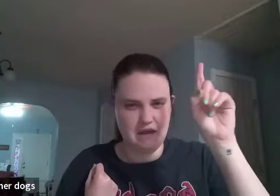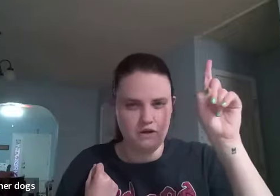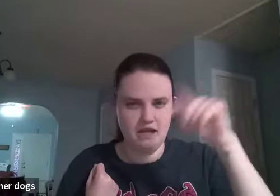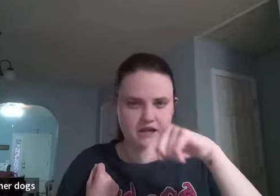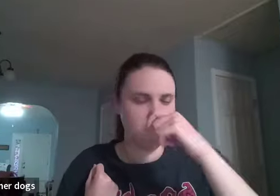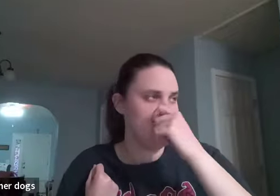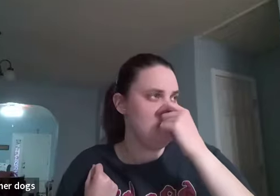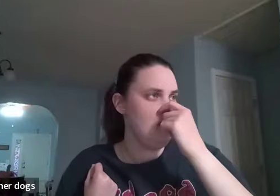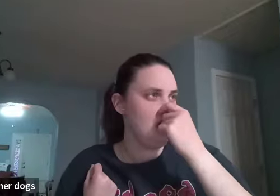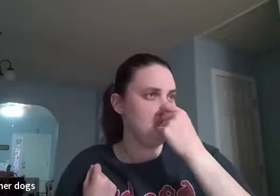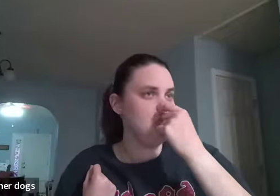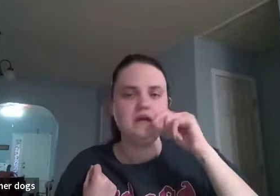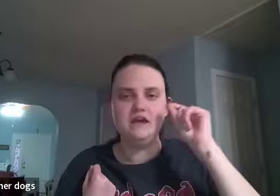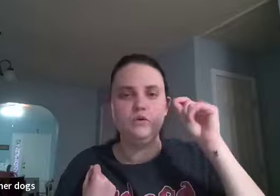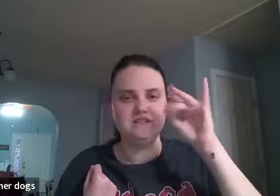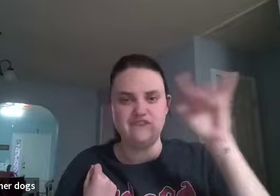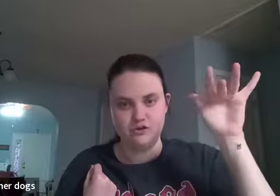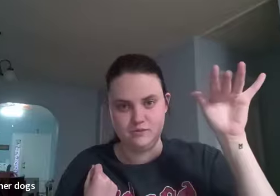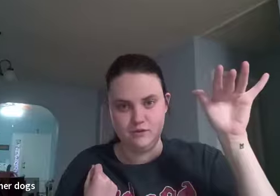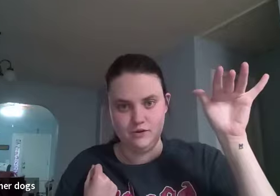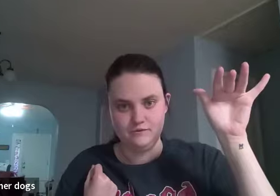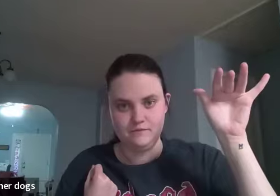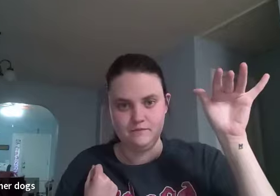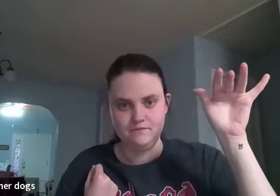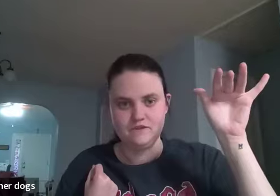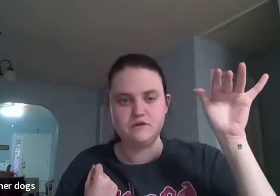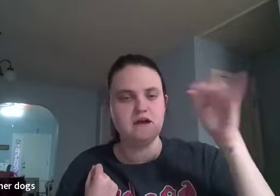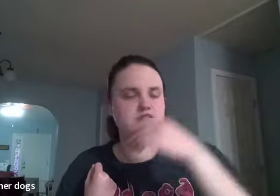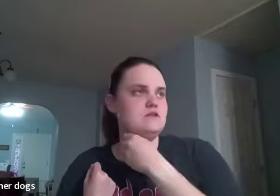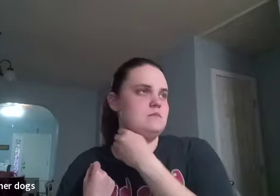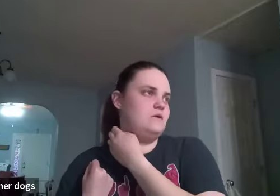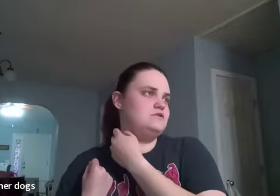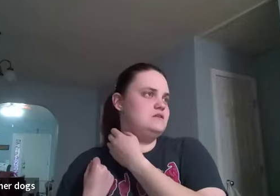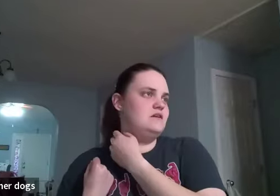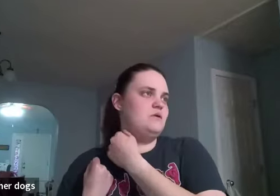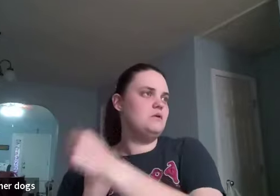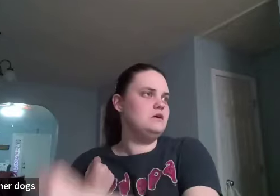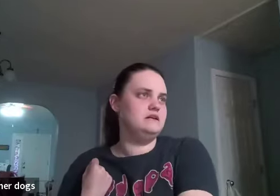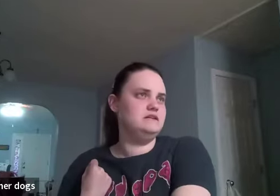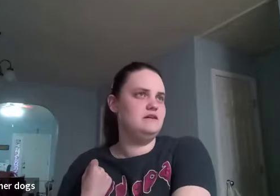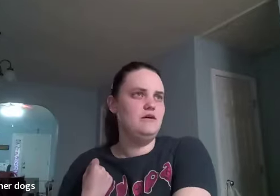that one hand. You can always finger spell the word. So I've had to do that before. I'm trying to think of what word I did.